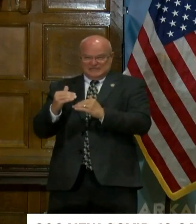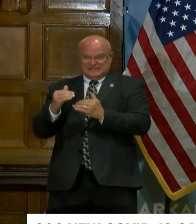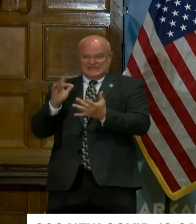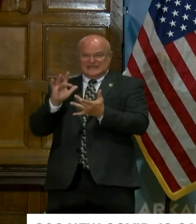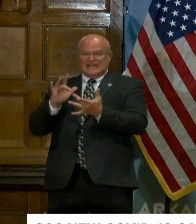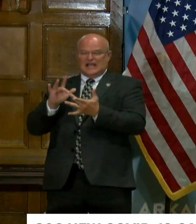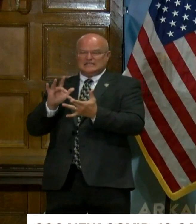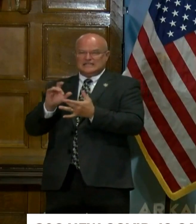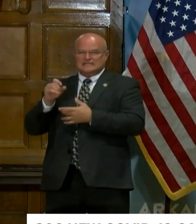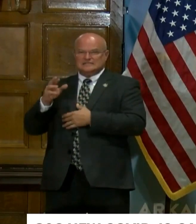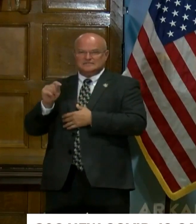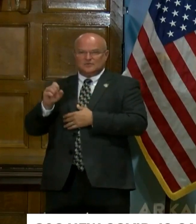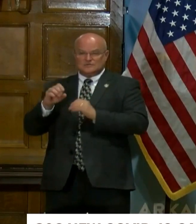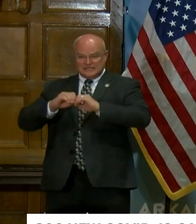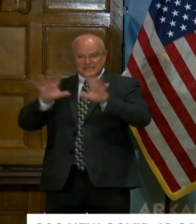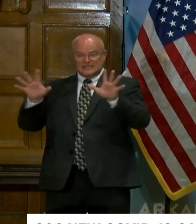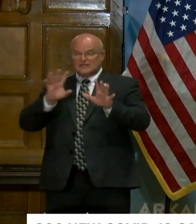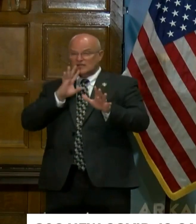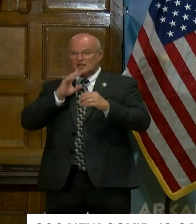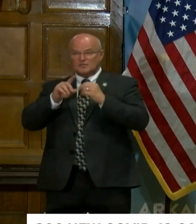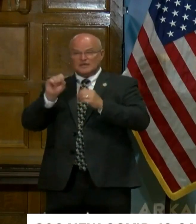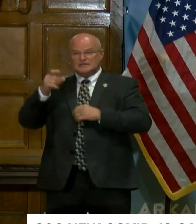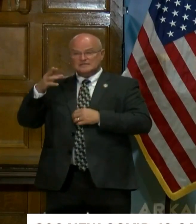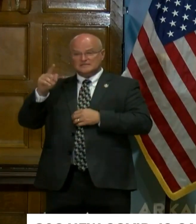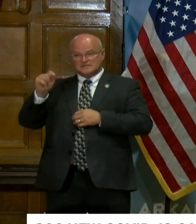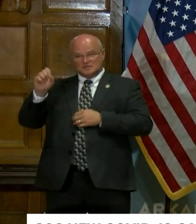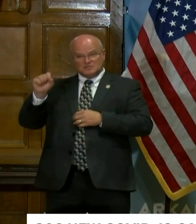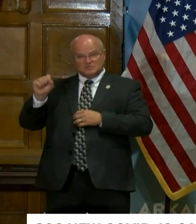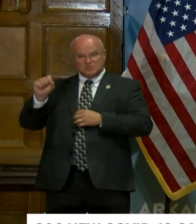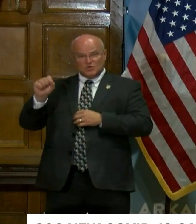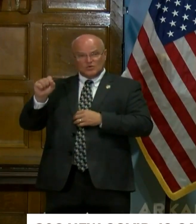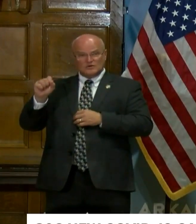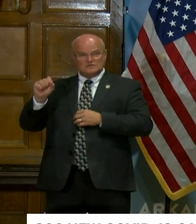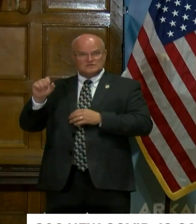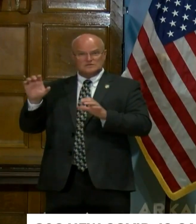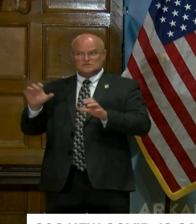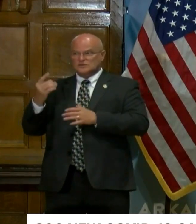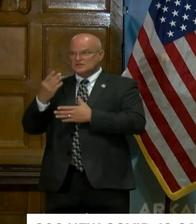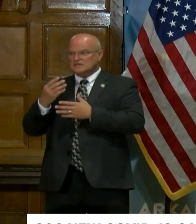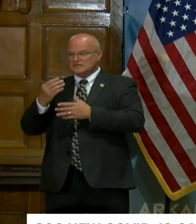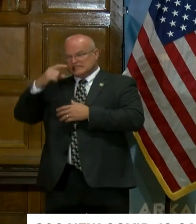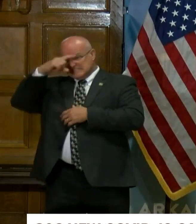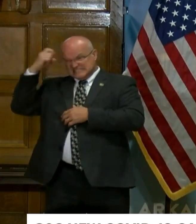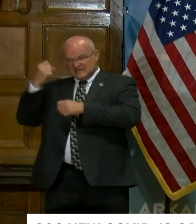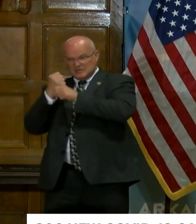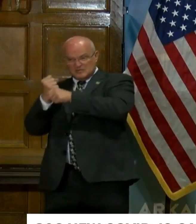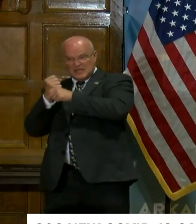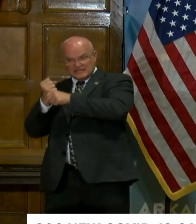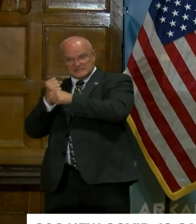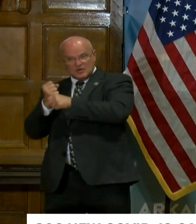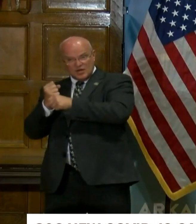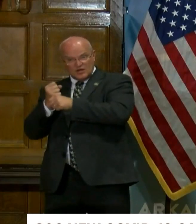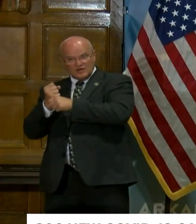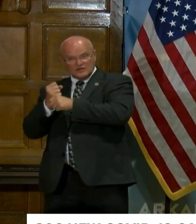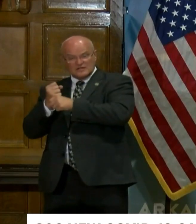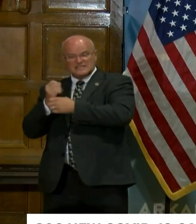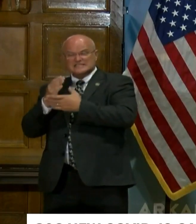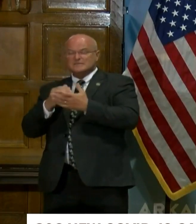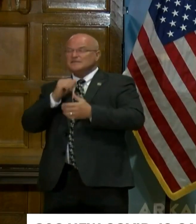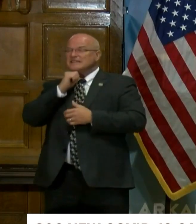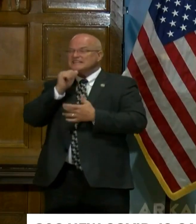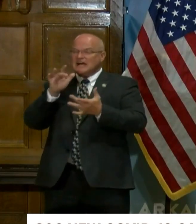contact sports. Clearly, when you're talking about sports, I mean, they're doing summer baseball, some of